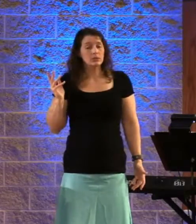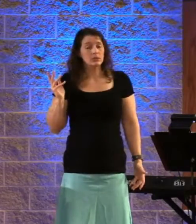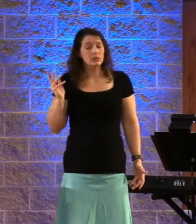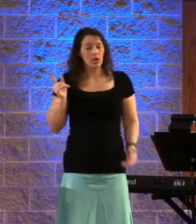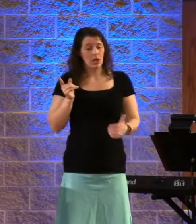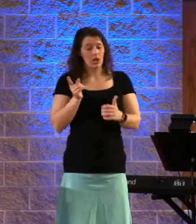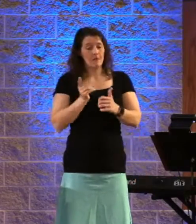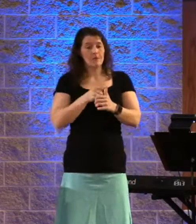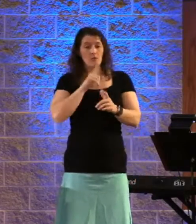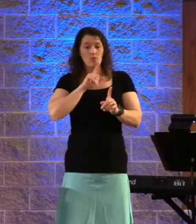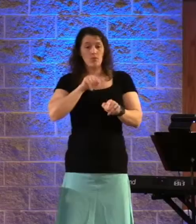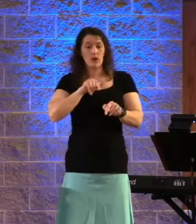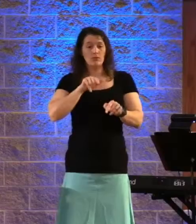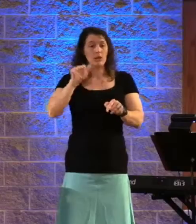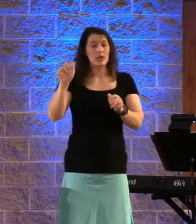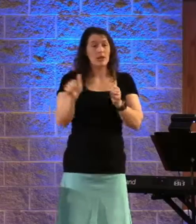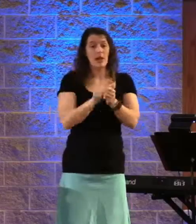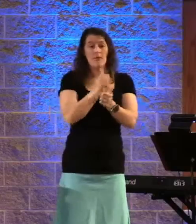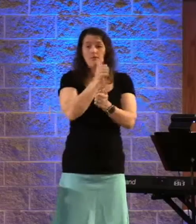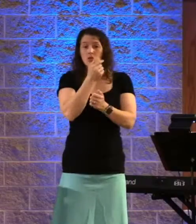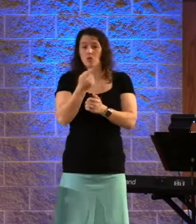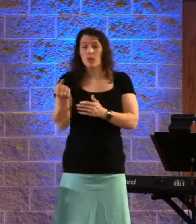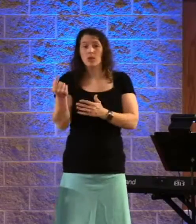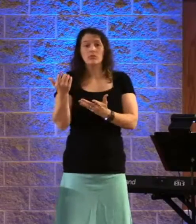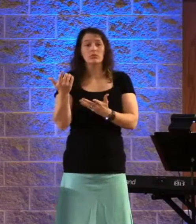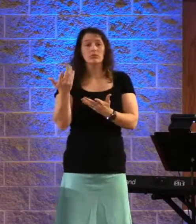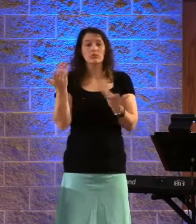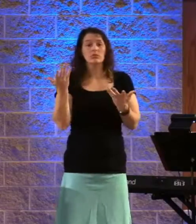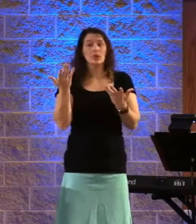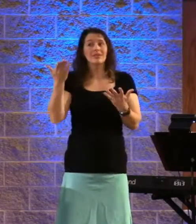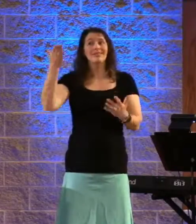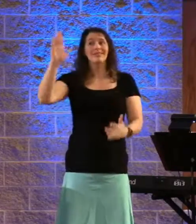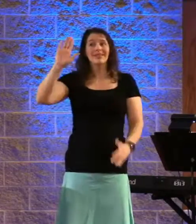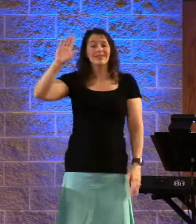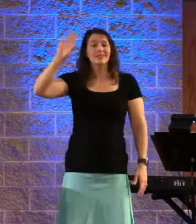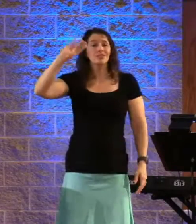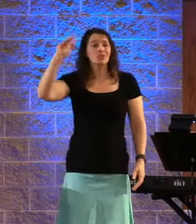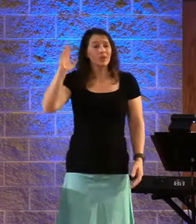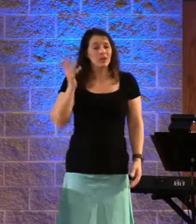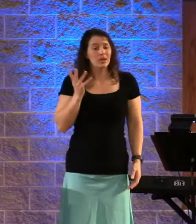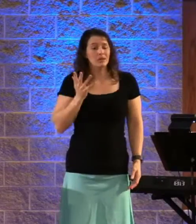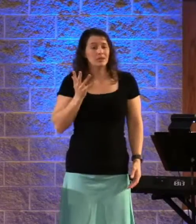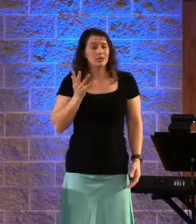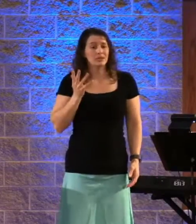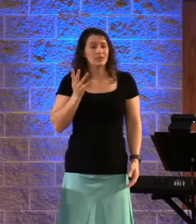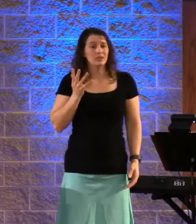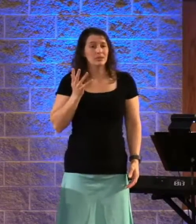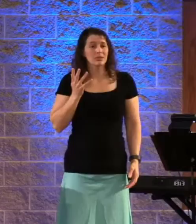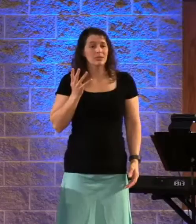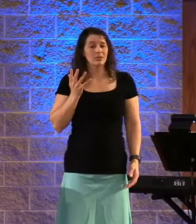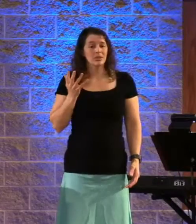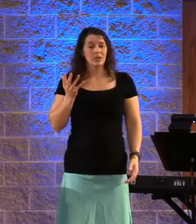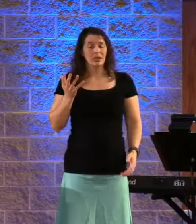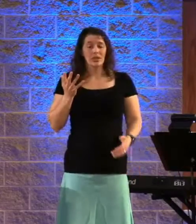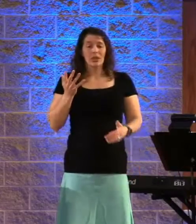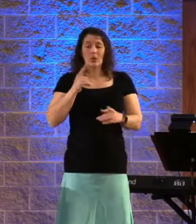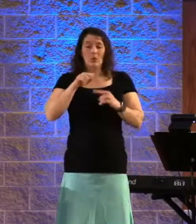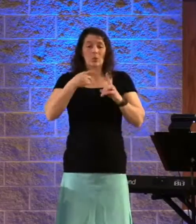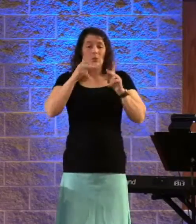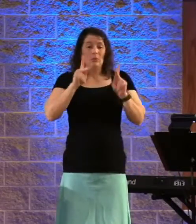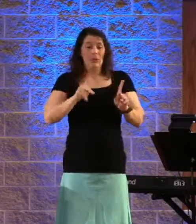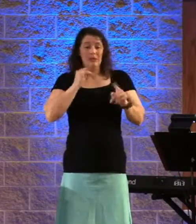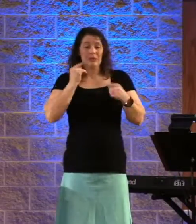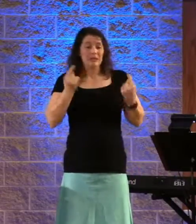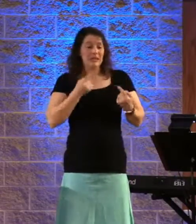Our first response to everybody is God's grace. When people sin in any